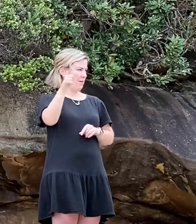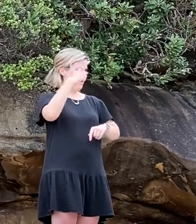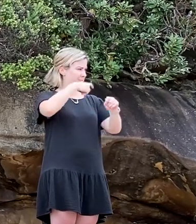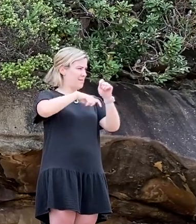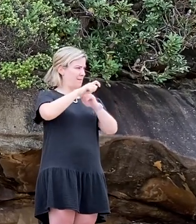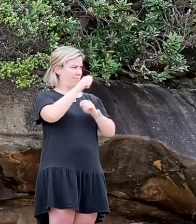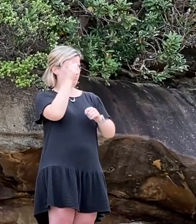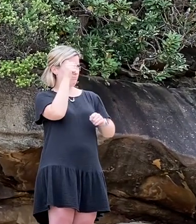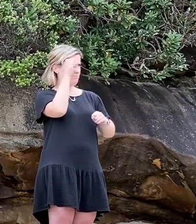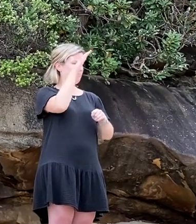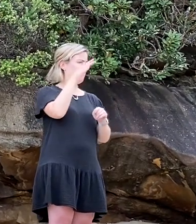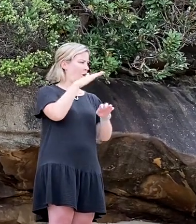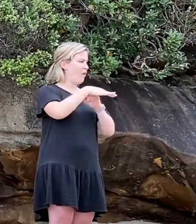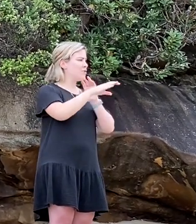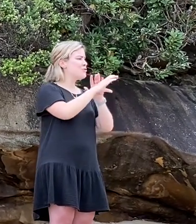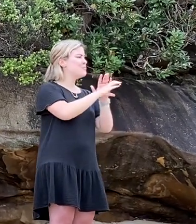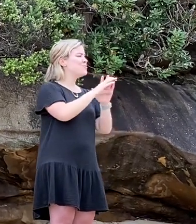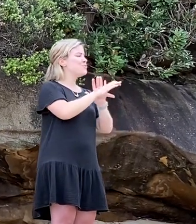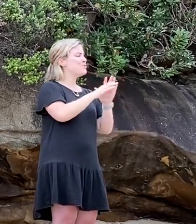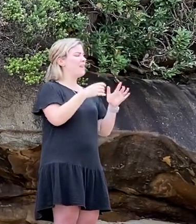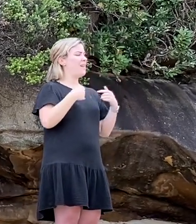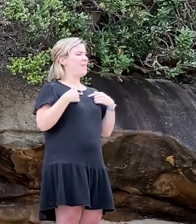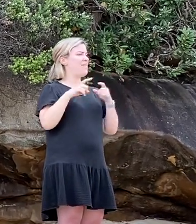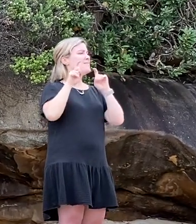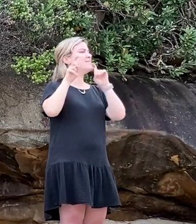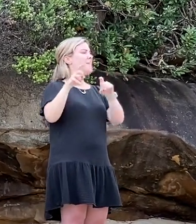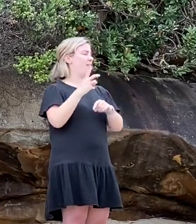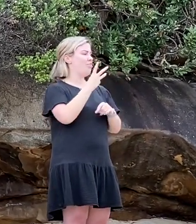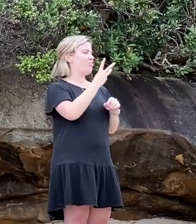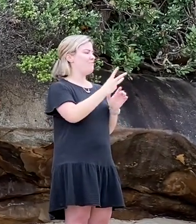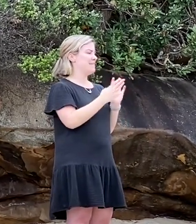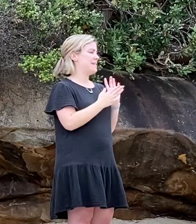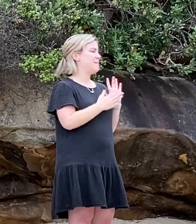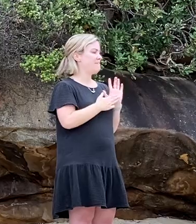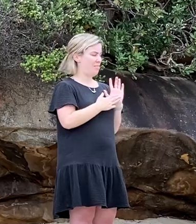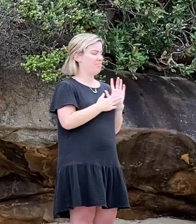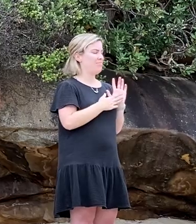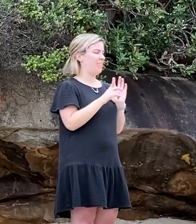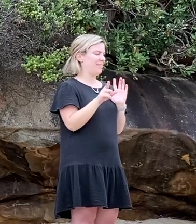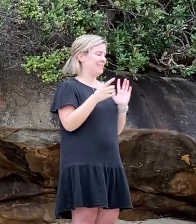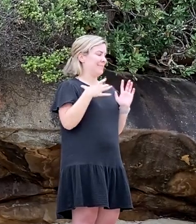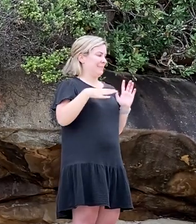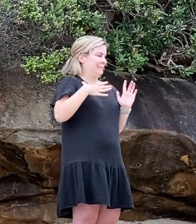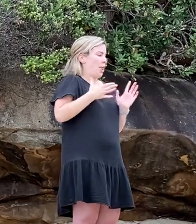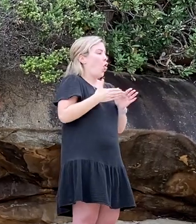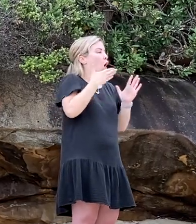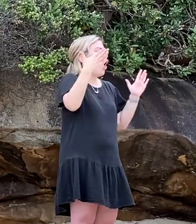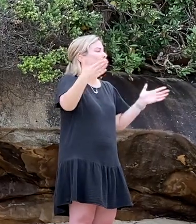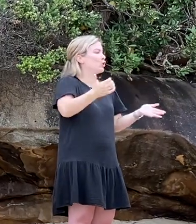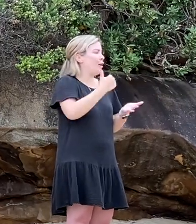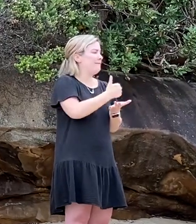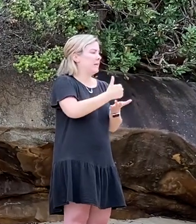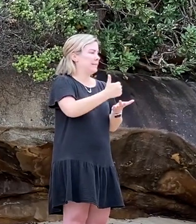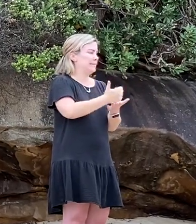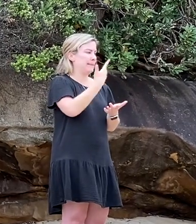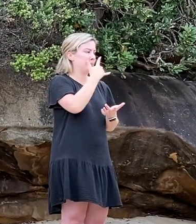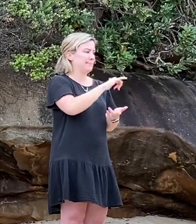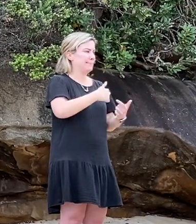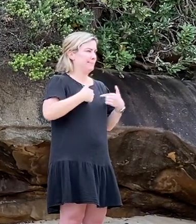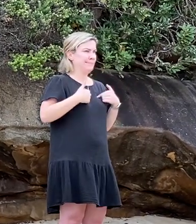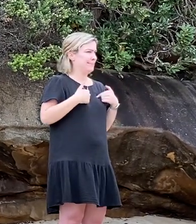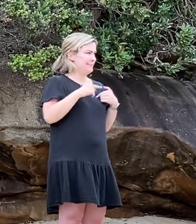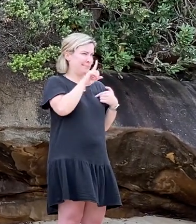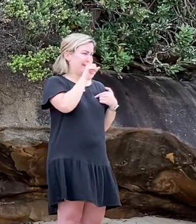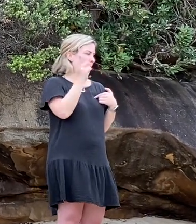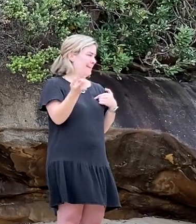so we only stayed for the 3 months that's possible without getting a long-term visa. So we went for 16 years for 3